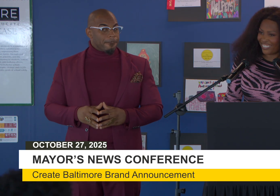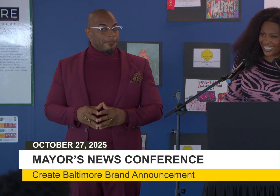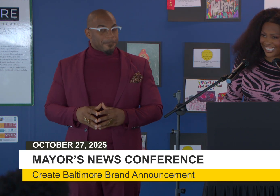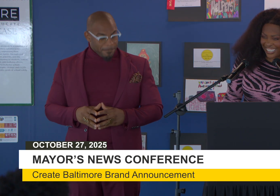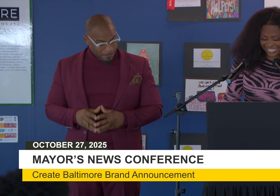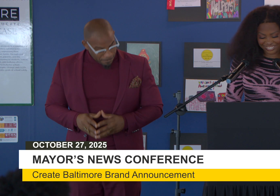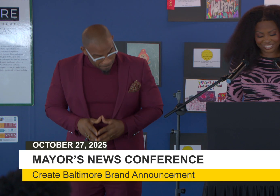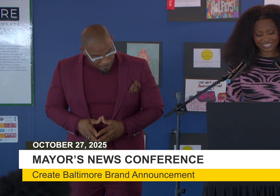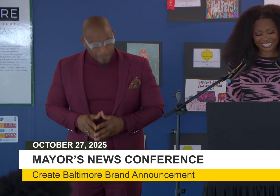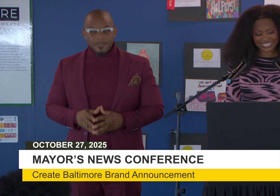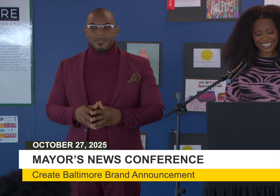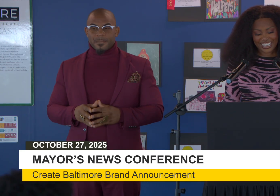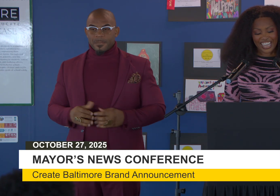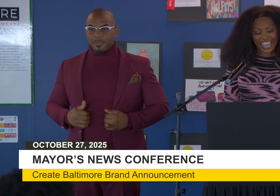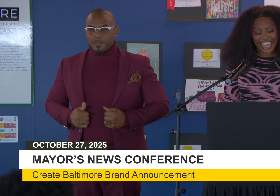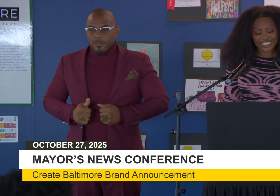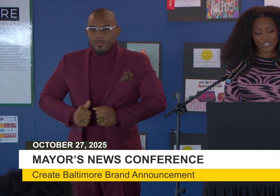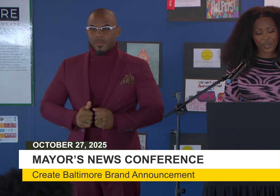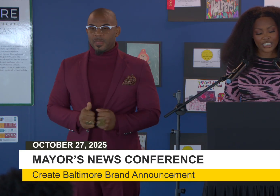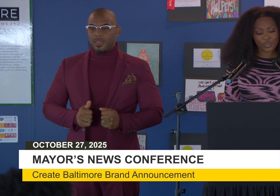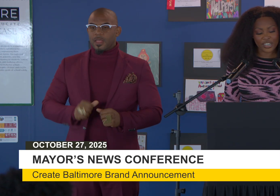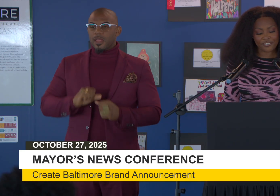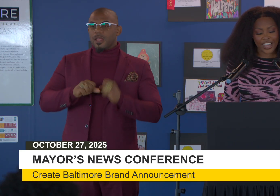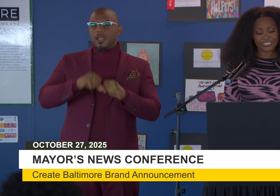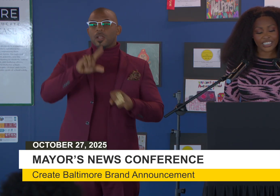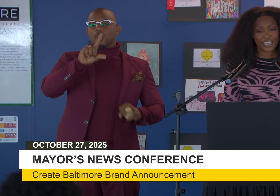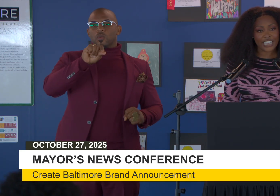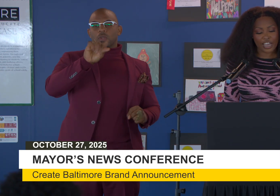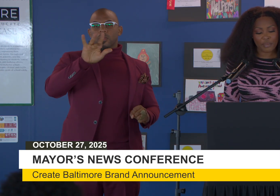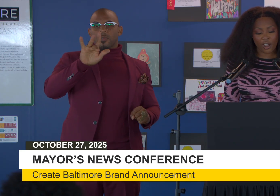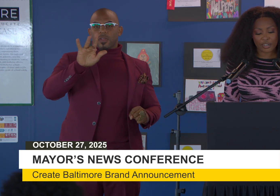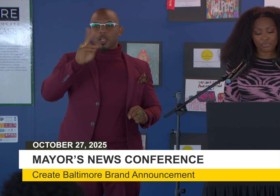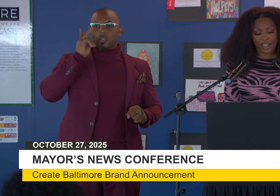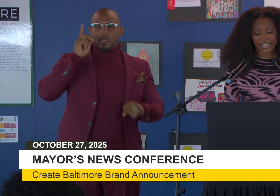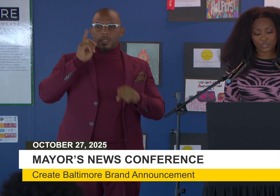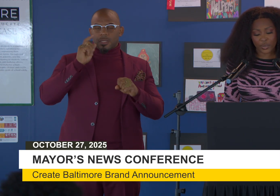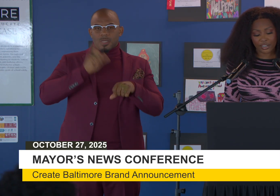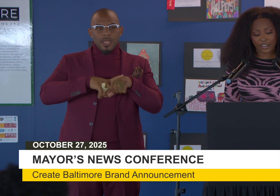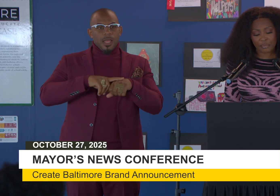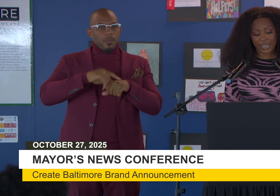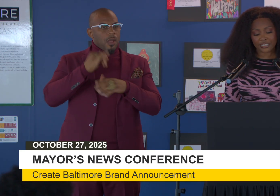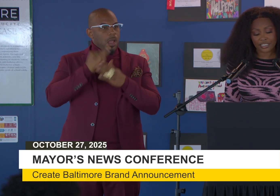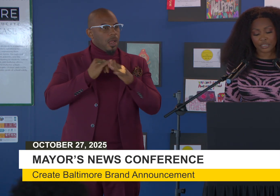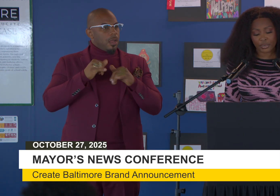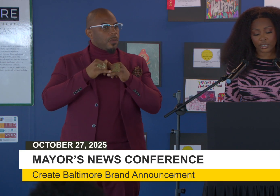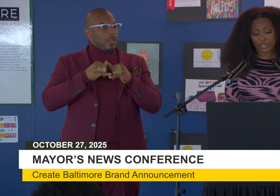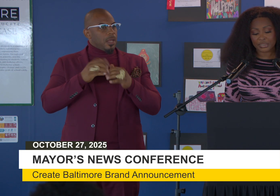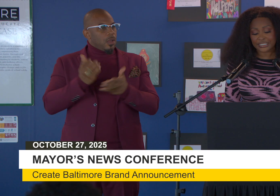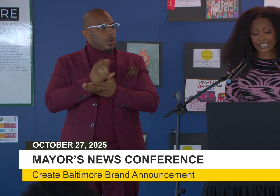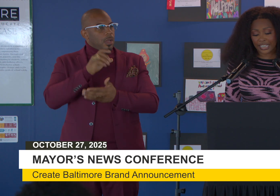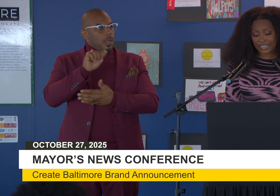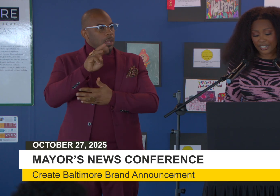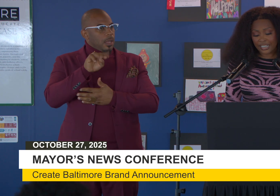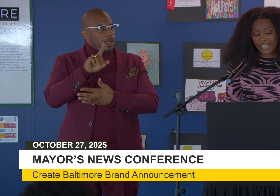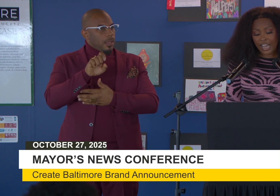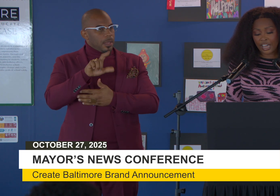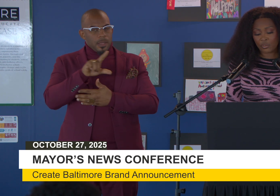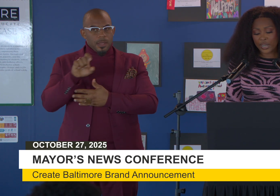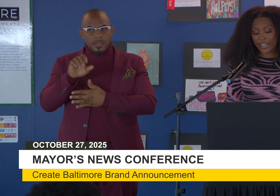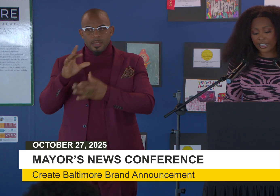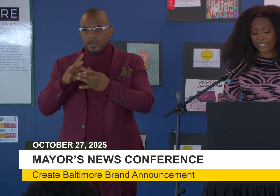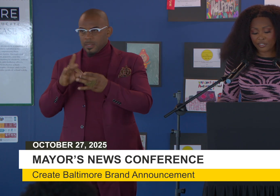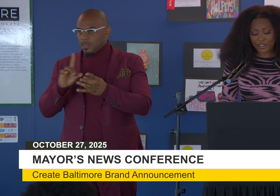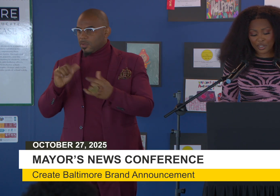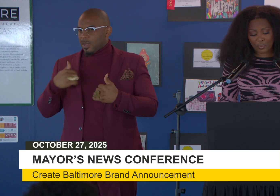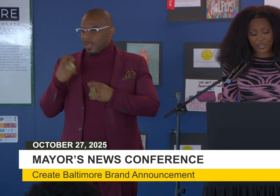Thank you, Mayor Scott. As 2025 Sondheim Art Prize winner Amanda Lee Burnham said,